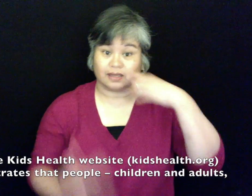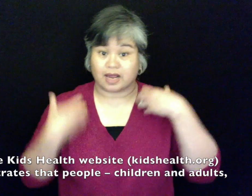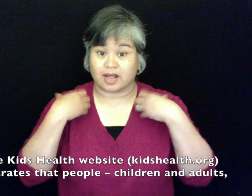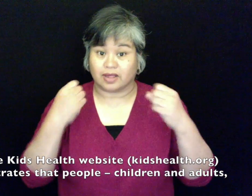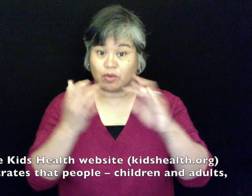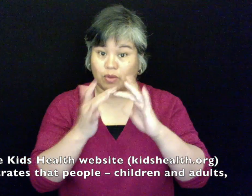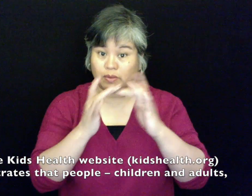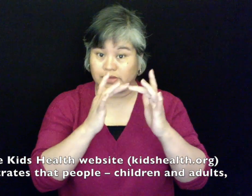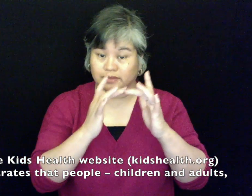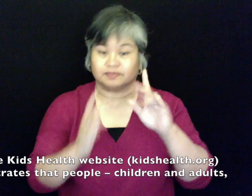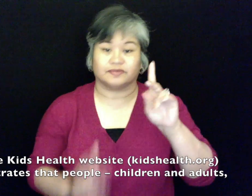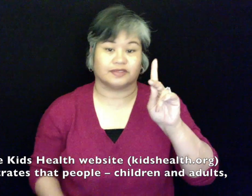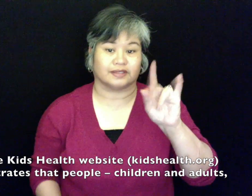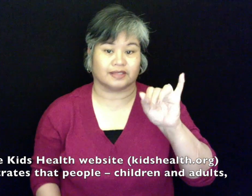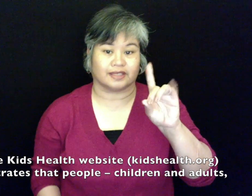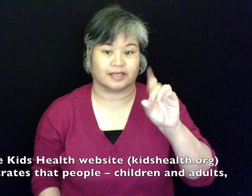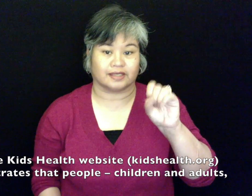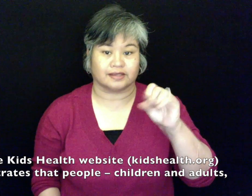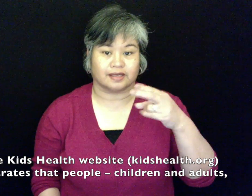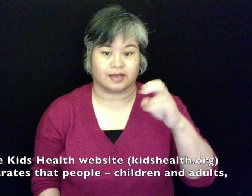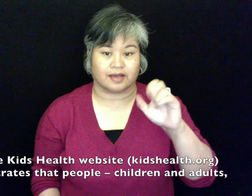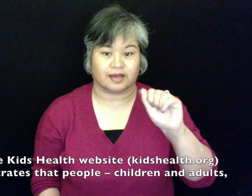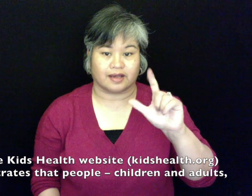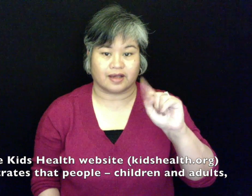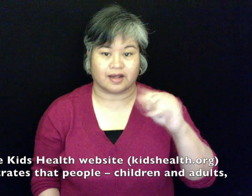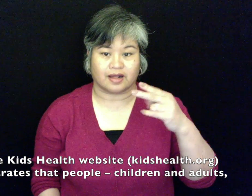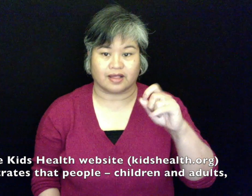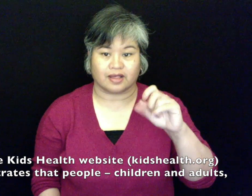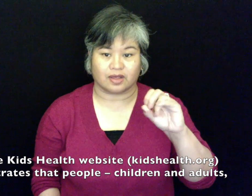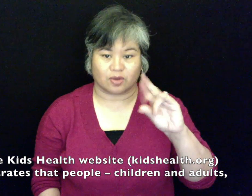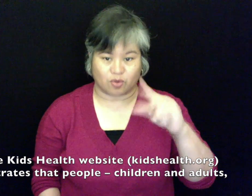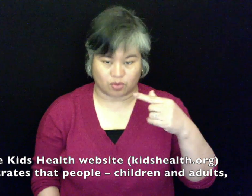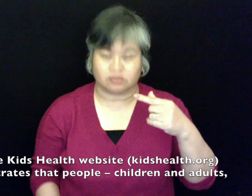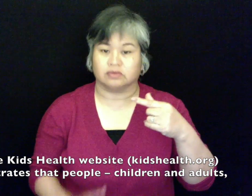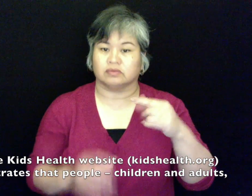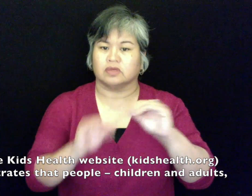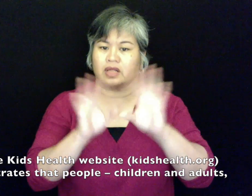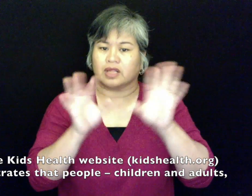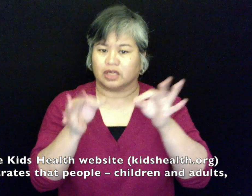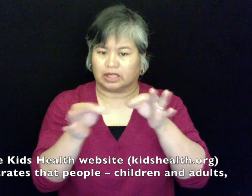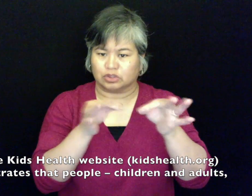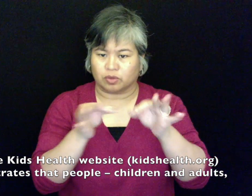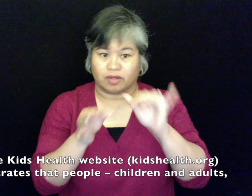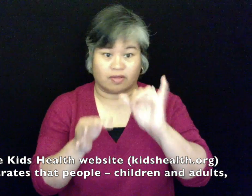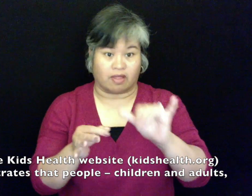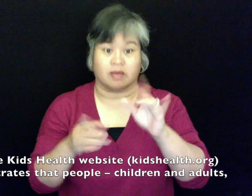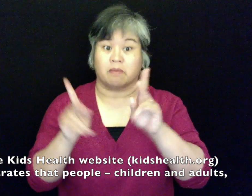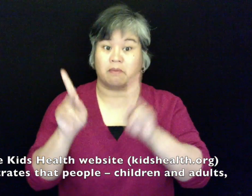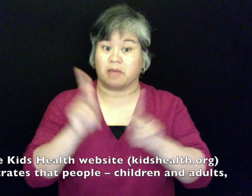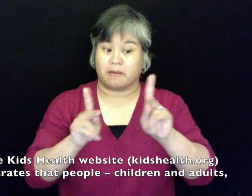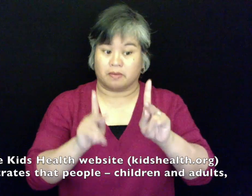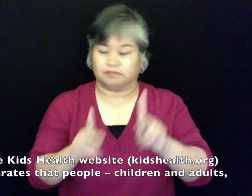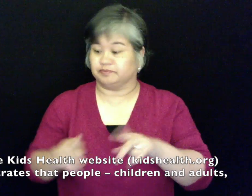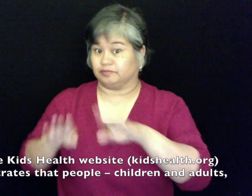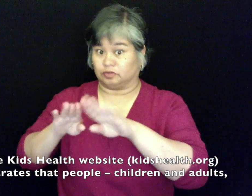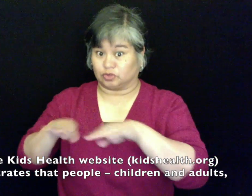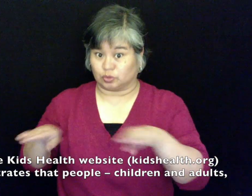The Kids Health website, kidshealth.org, illustrates that people, children and adults,